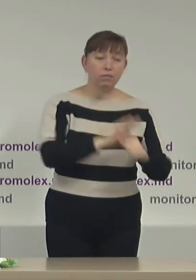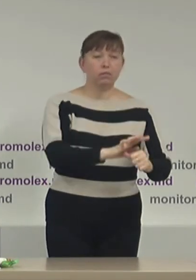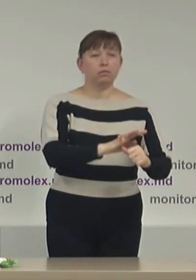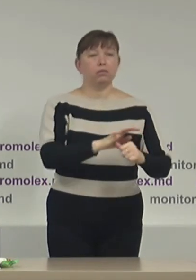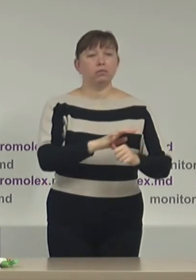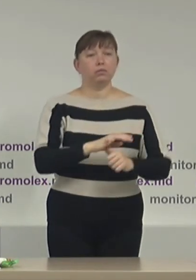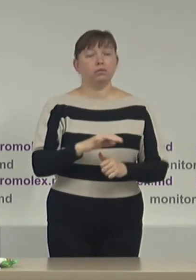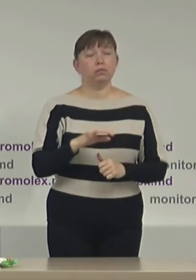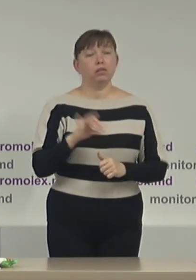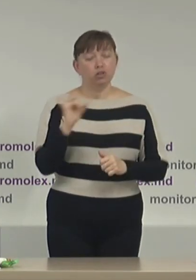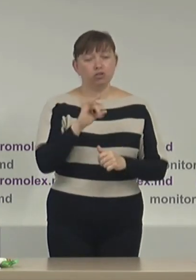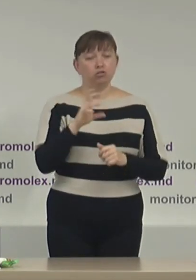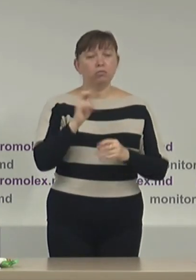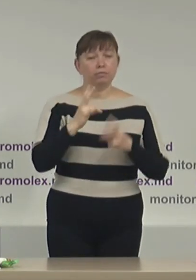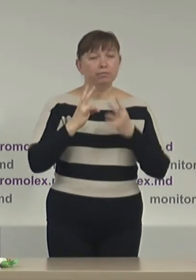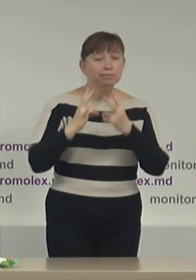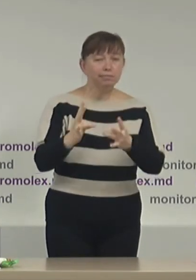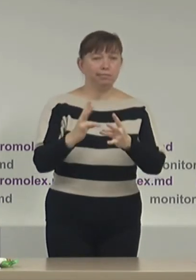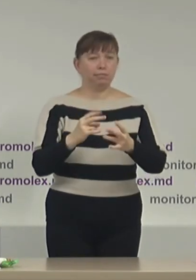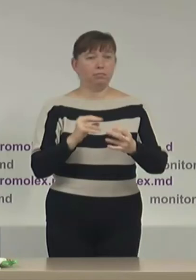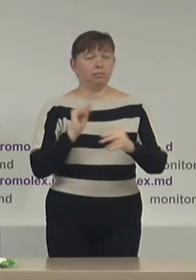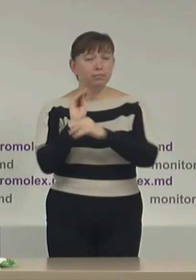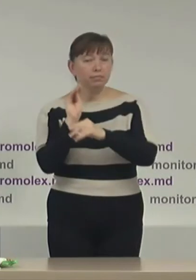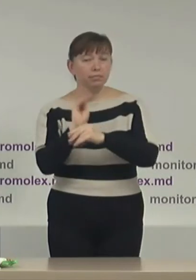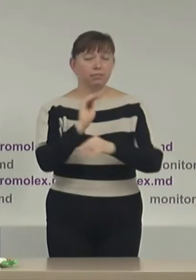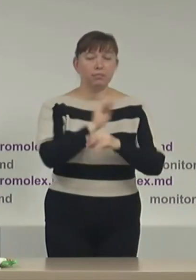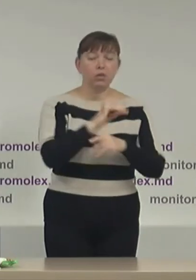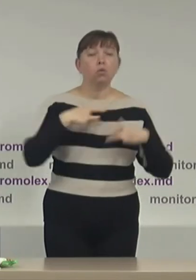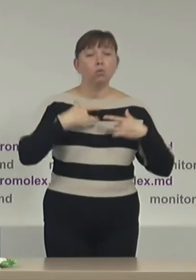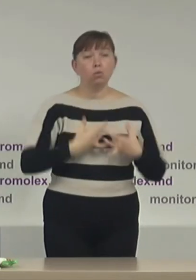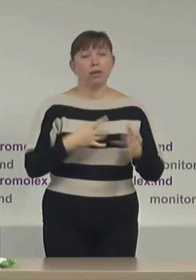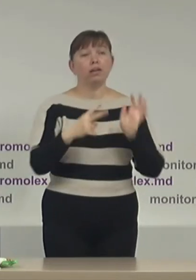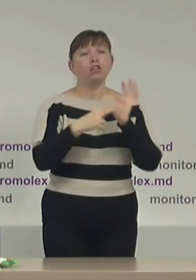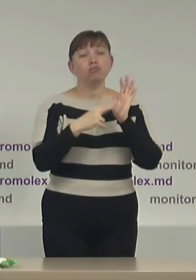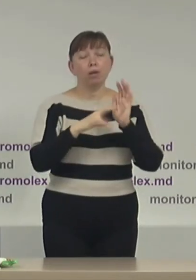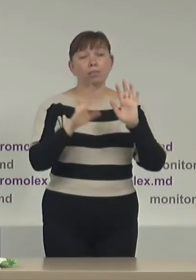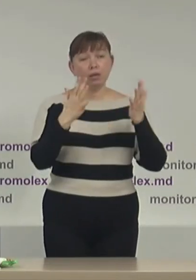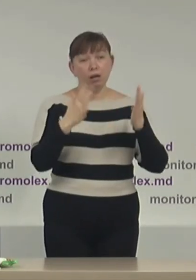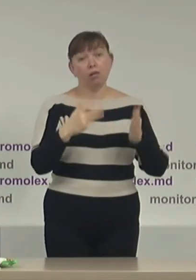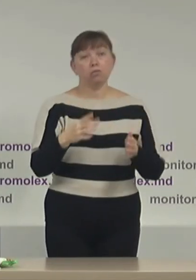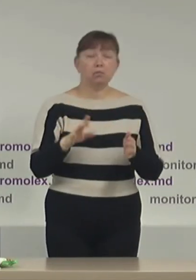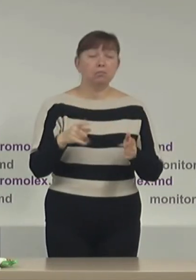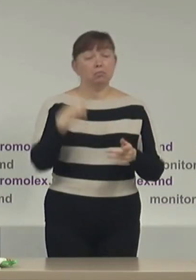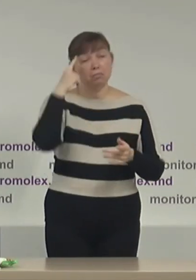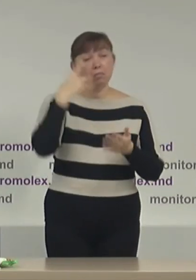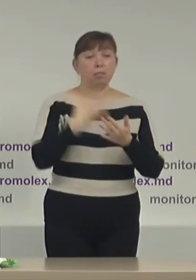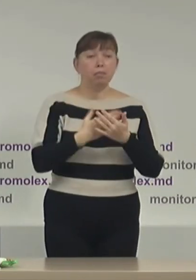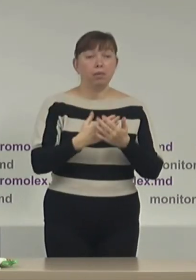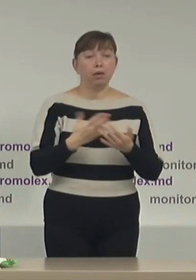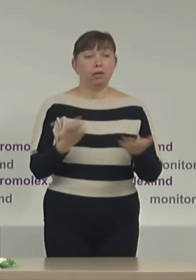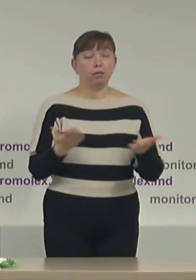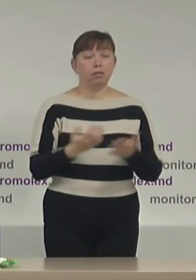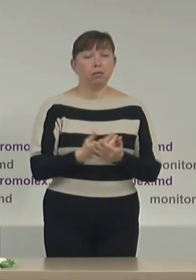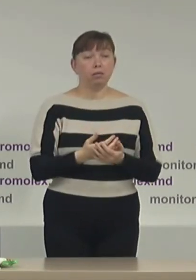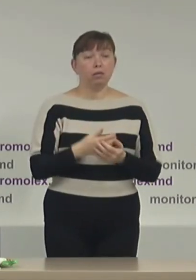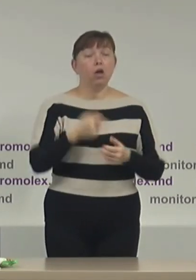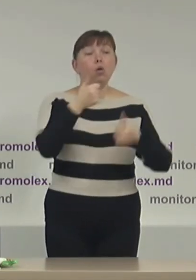hate speech and instigation to discrimination were found. Unfortunately, in 7 cases, it seems